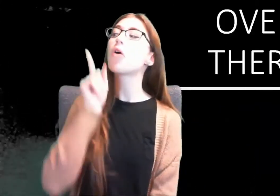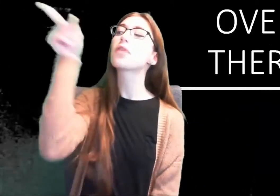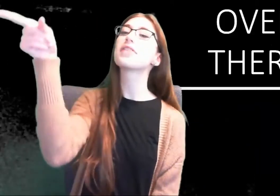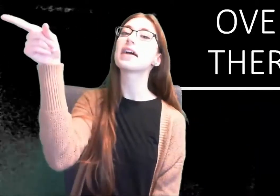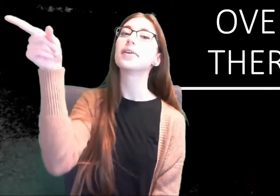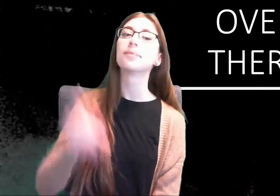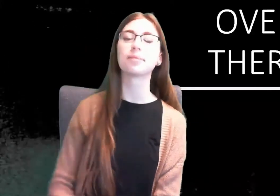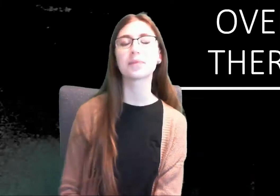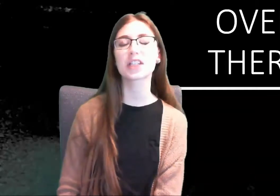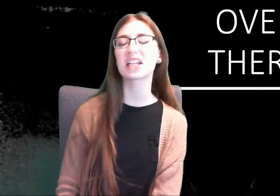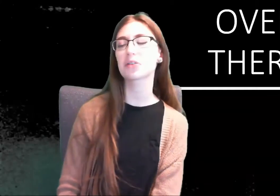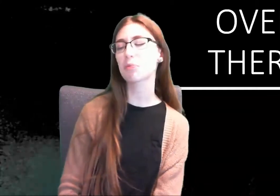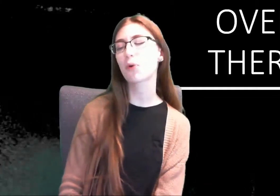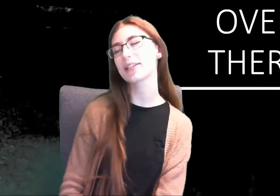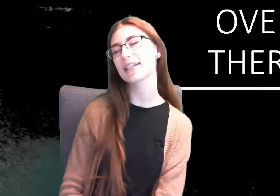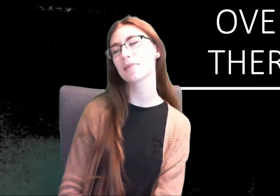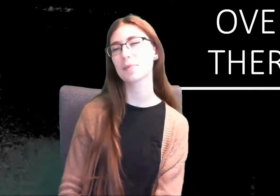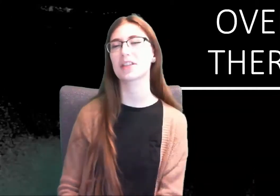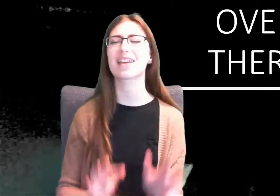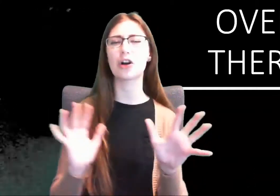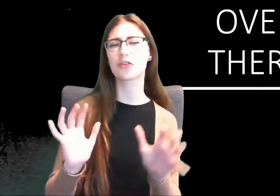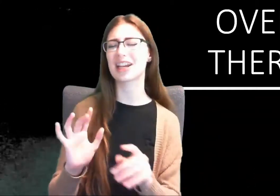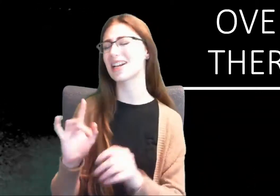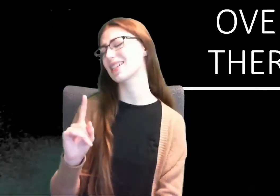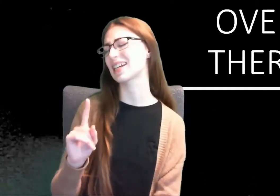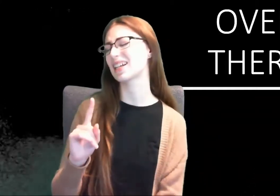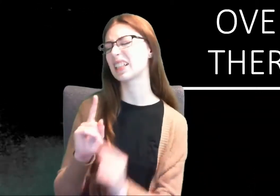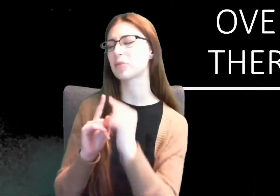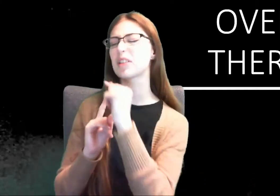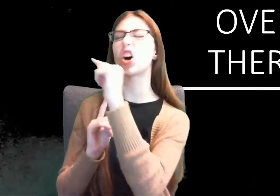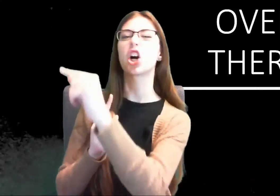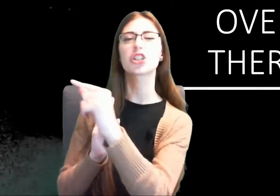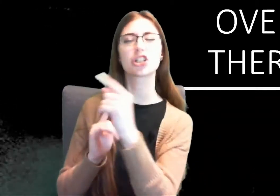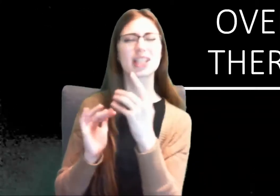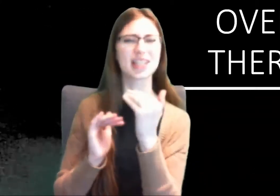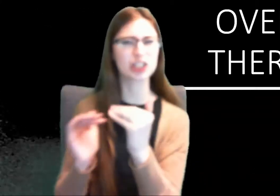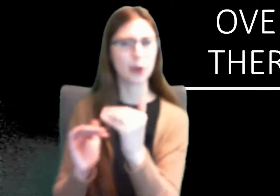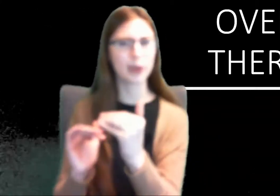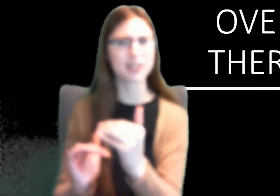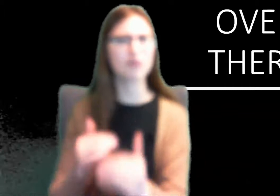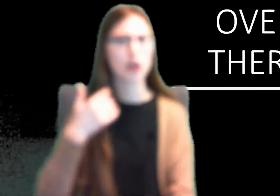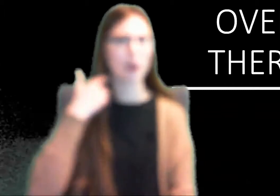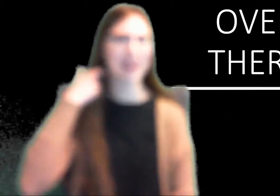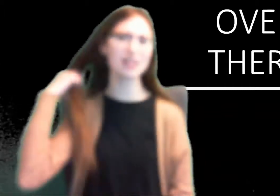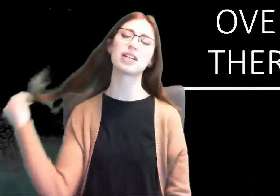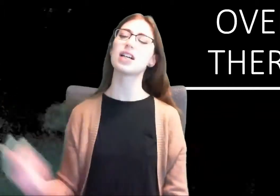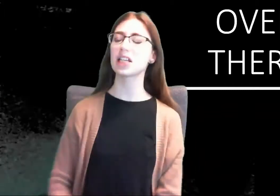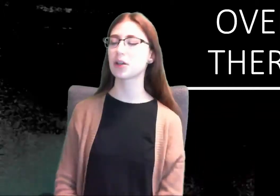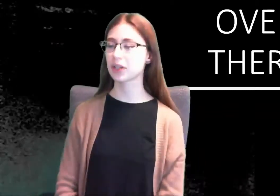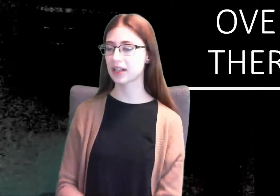Over there. Just kind of, you're pointing, but like over there has like a little bit of an arch that's like showing it's far away. I'm